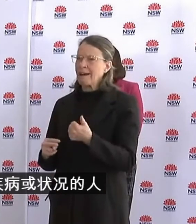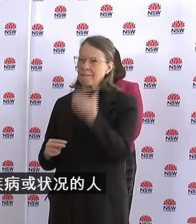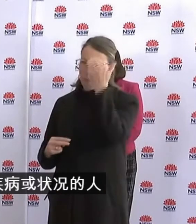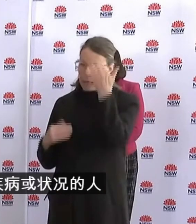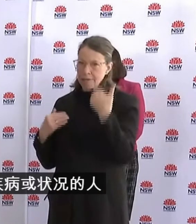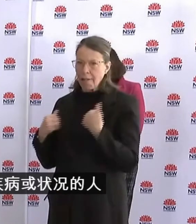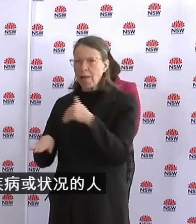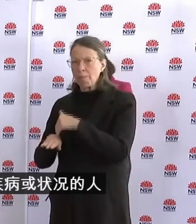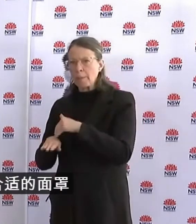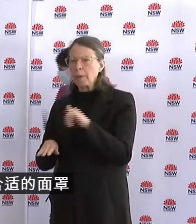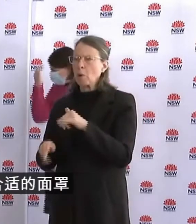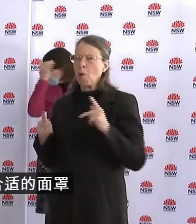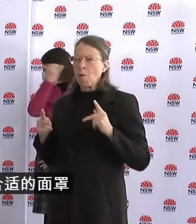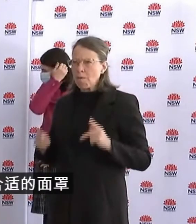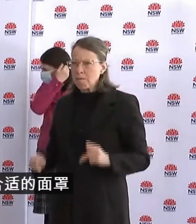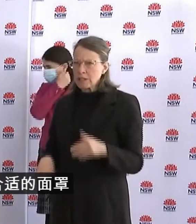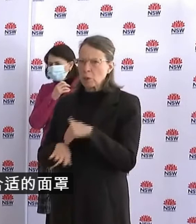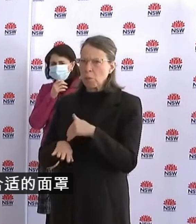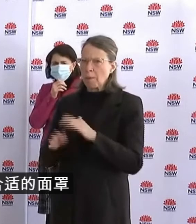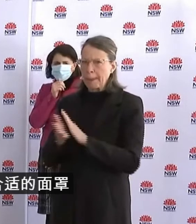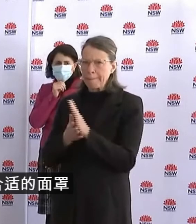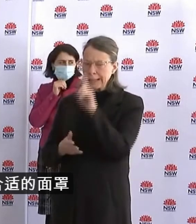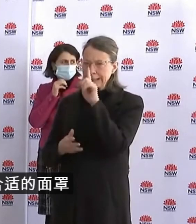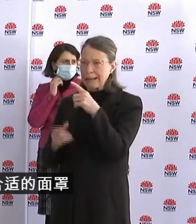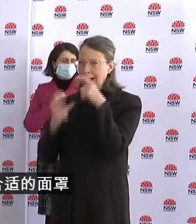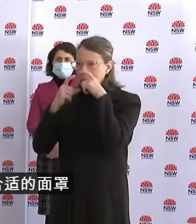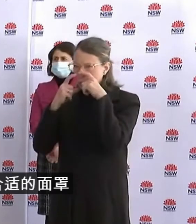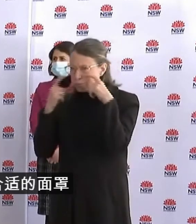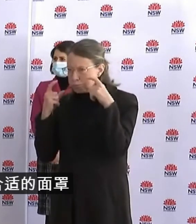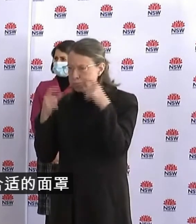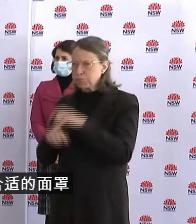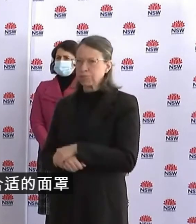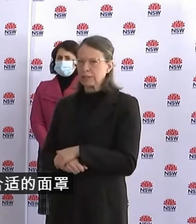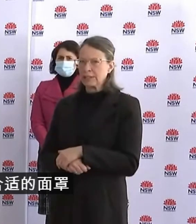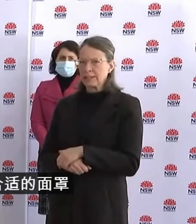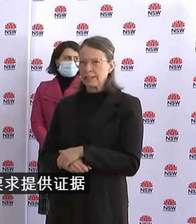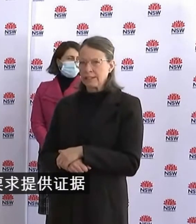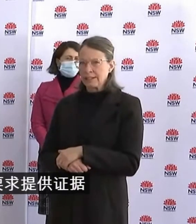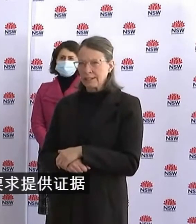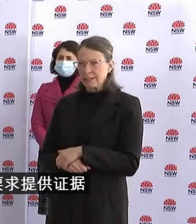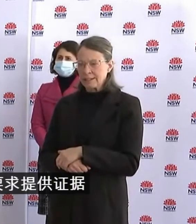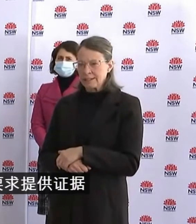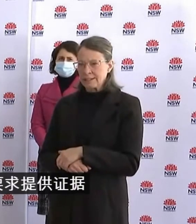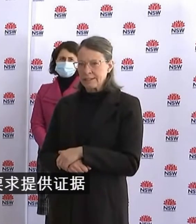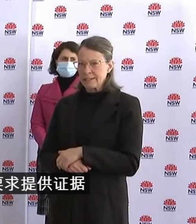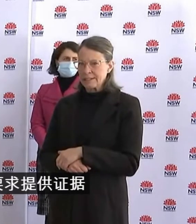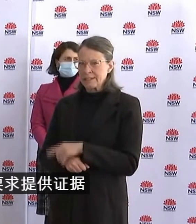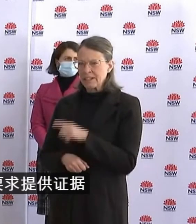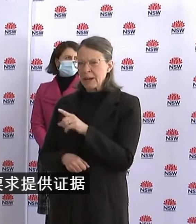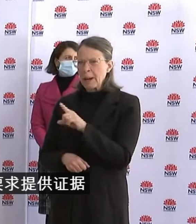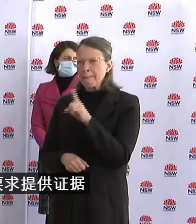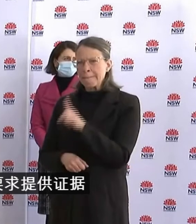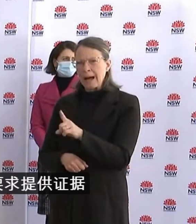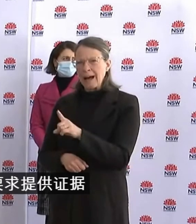illness or condition, or otherwise, or a disability, that makes wearing a fitted face covering unsuitable. Now, there's no